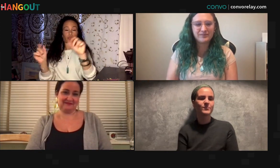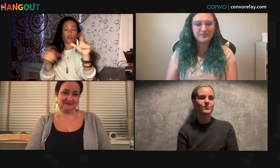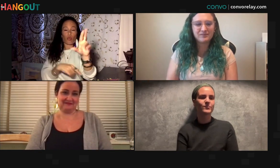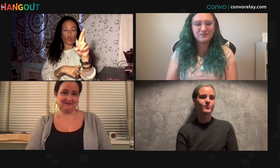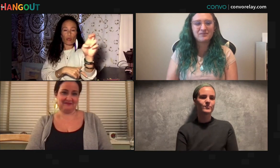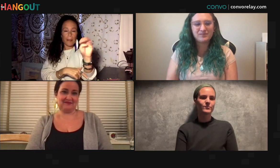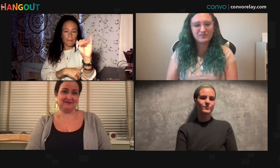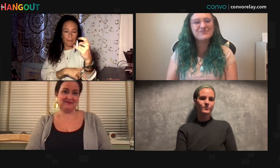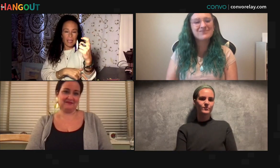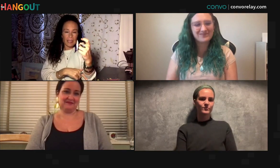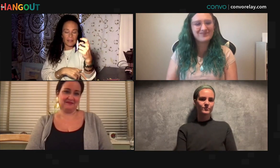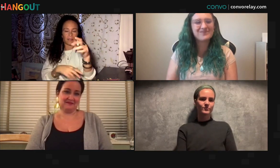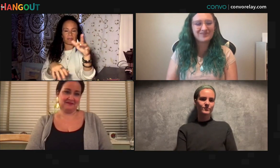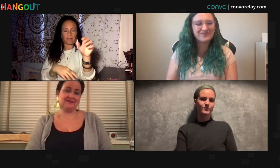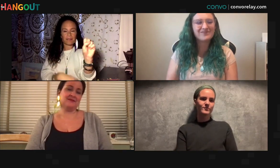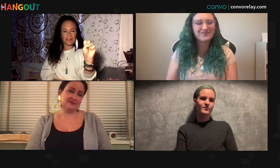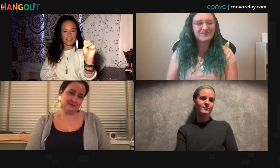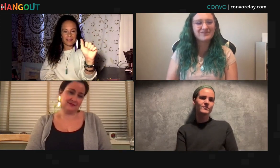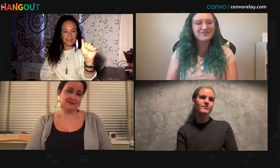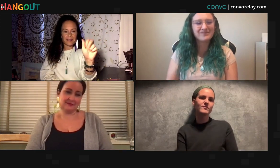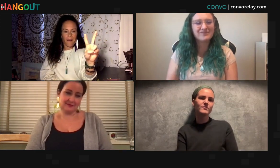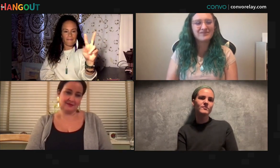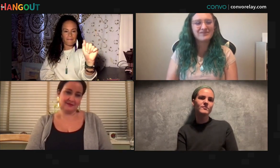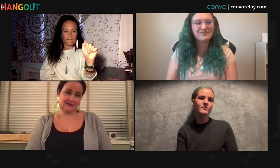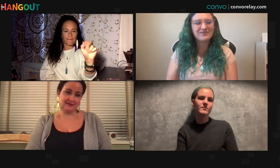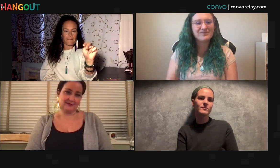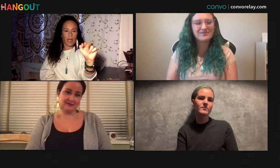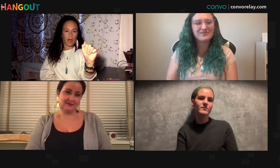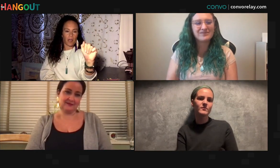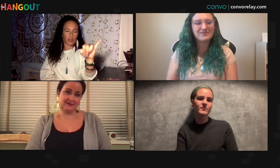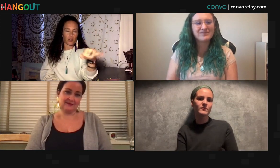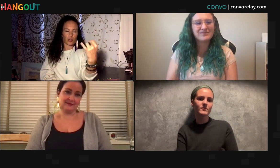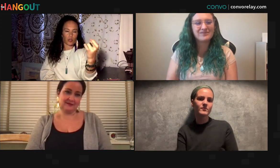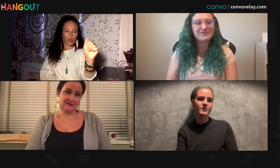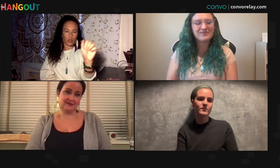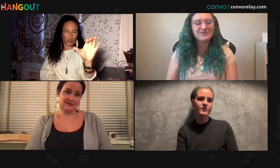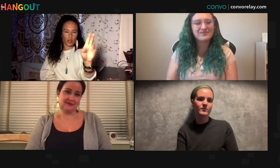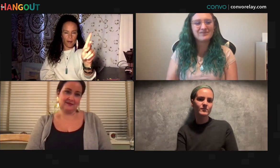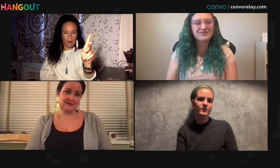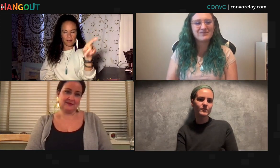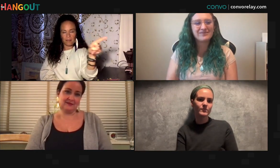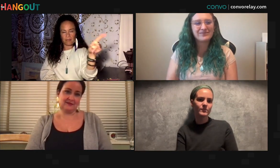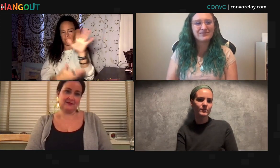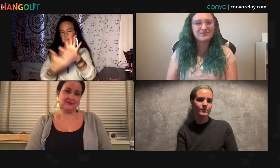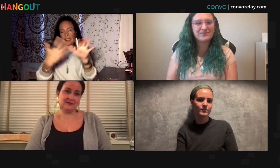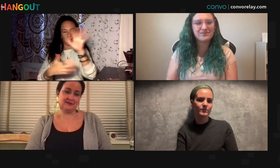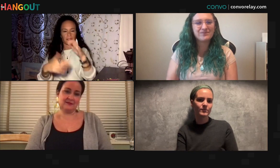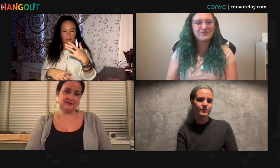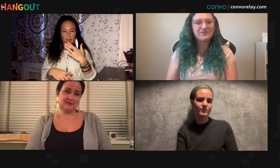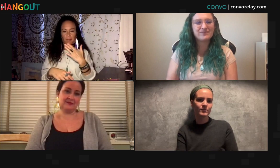more. Instagram, I do a remix, which is Savannah Jack.